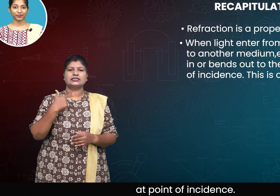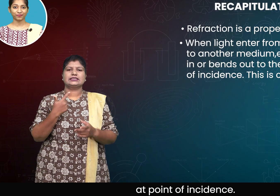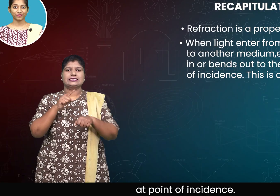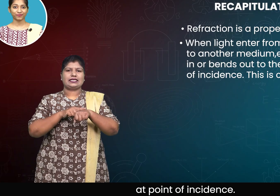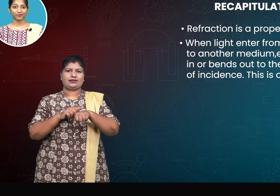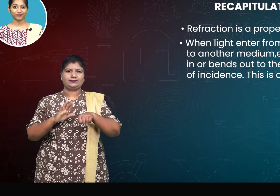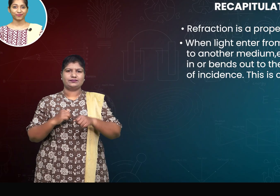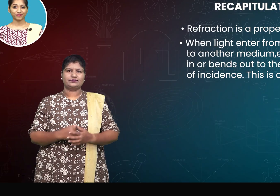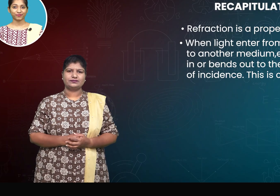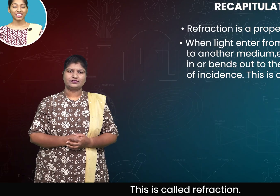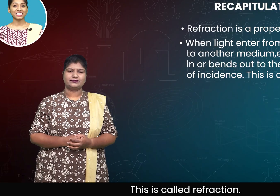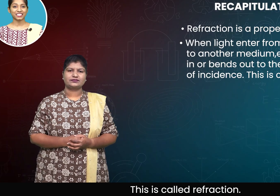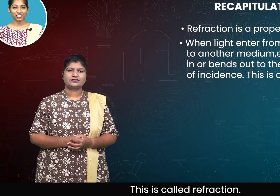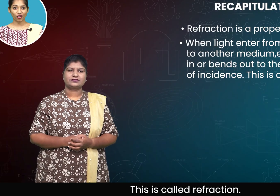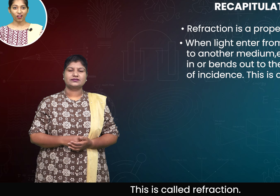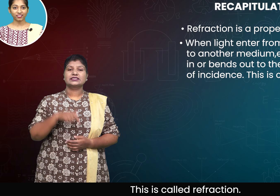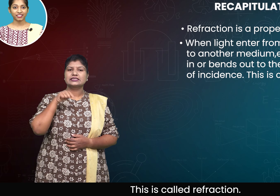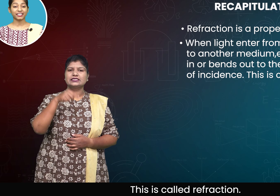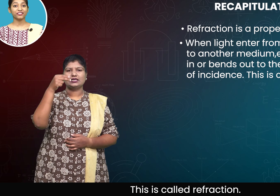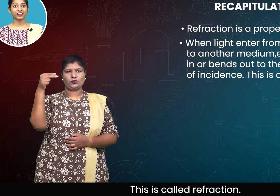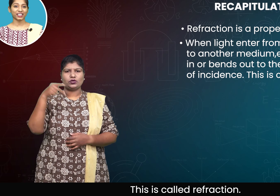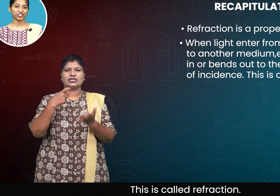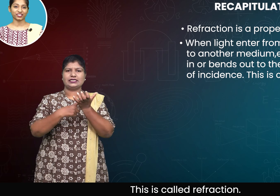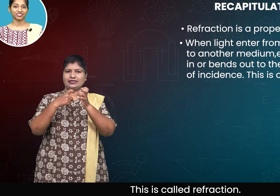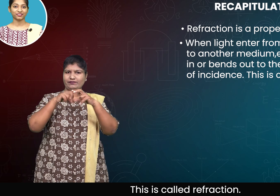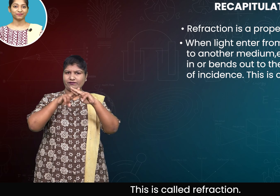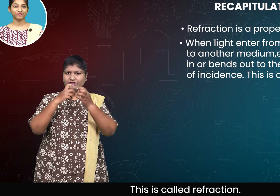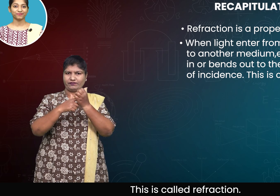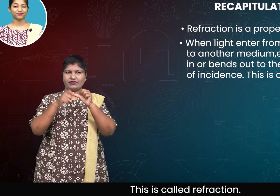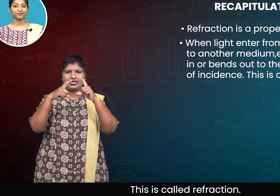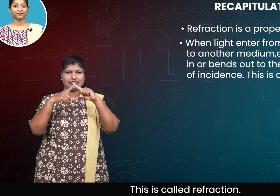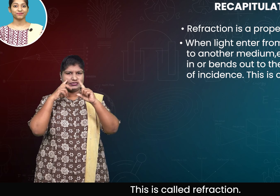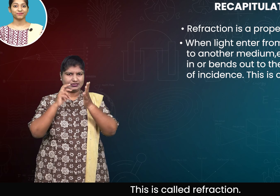incidence. This is called refraction.